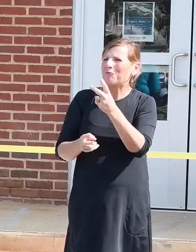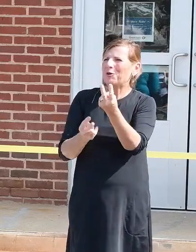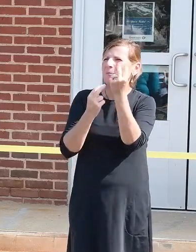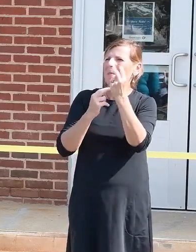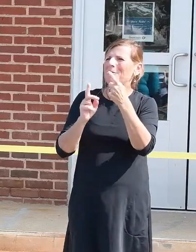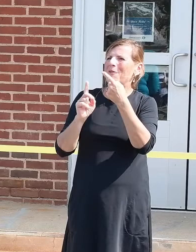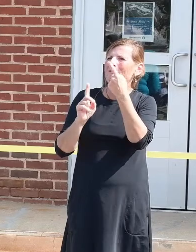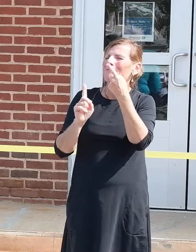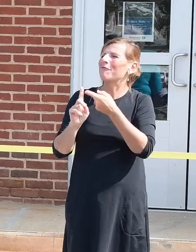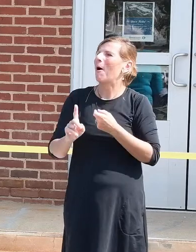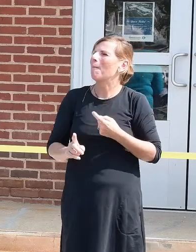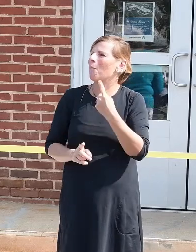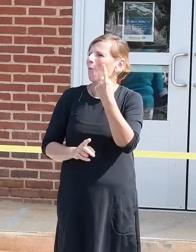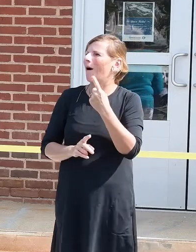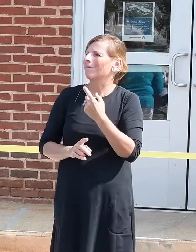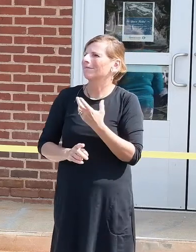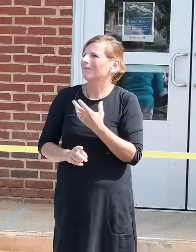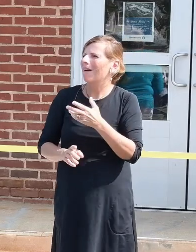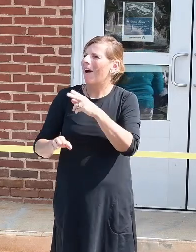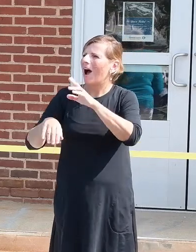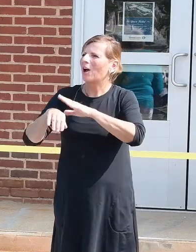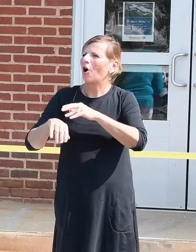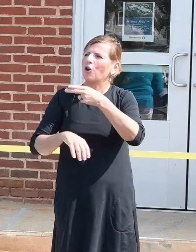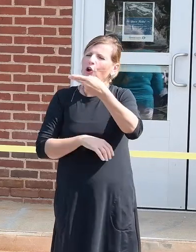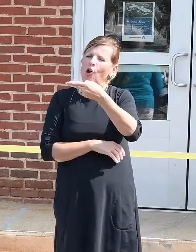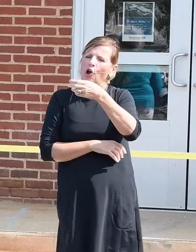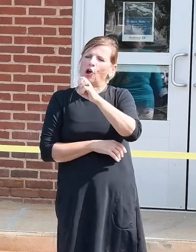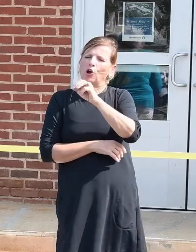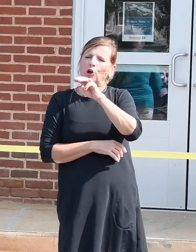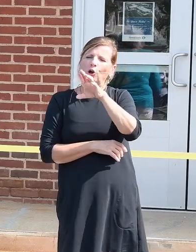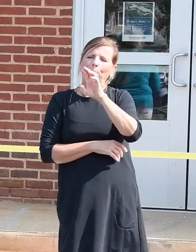the attendees. So I called up Herman Charity.